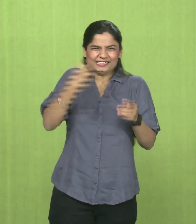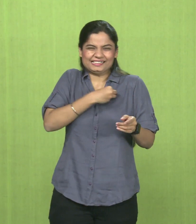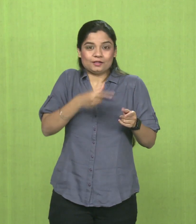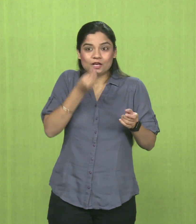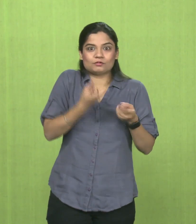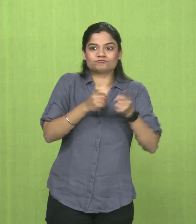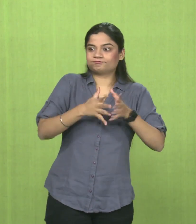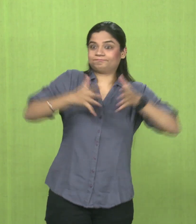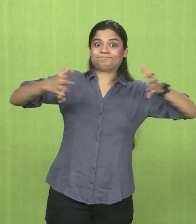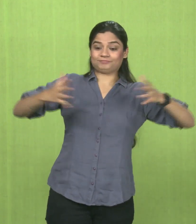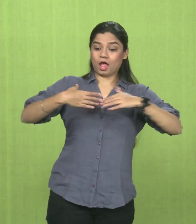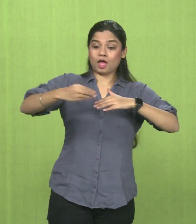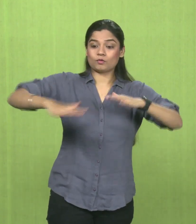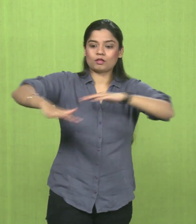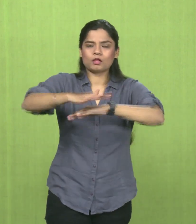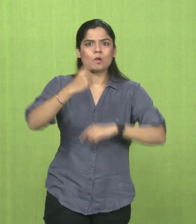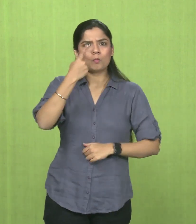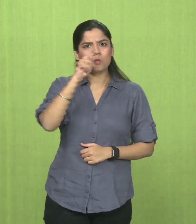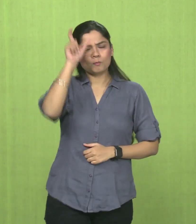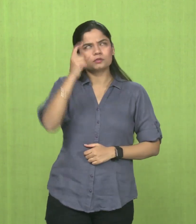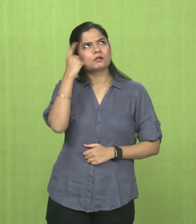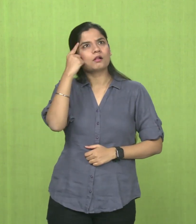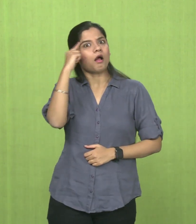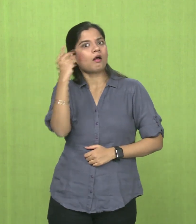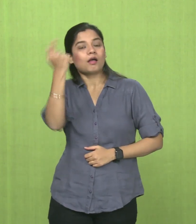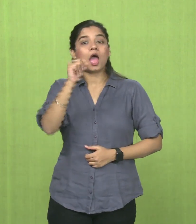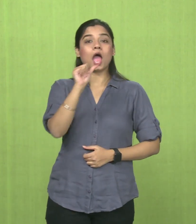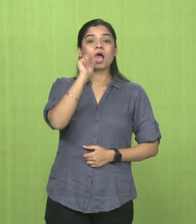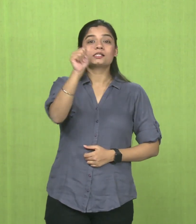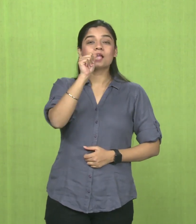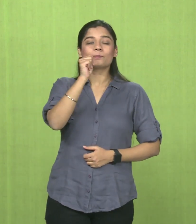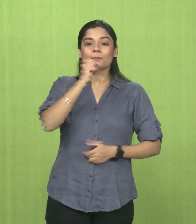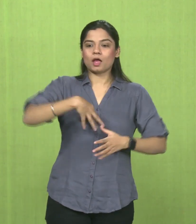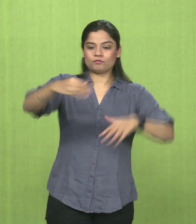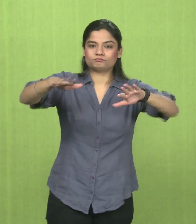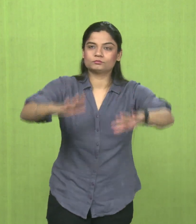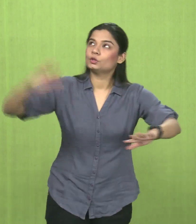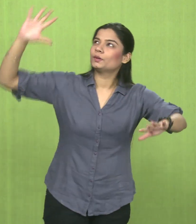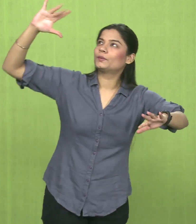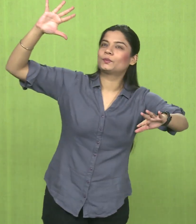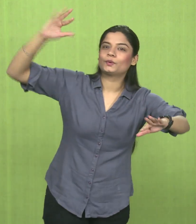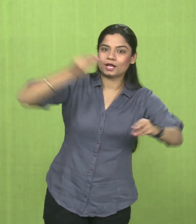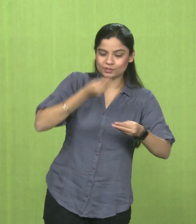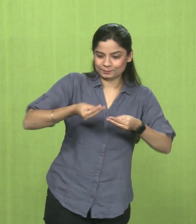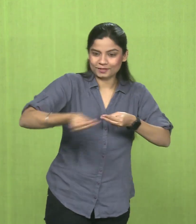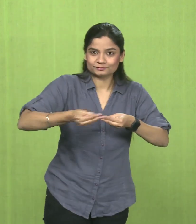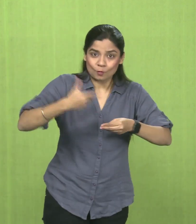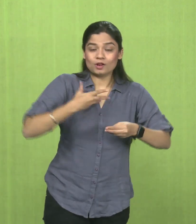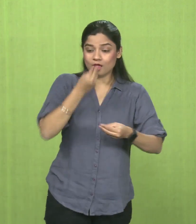is also bigger for the mother to cook. And she can even make different achars, etc. outside